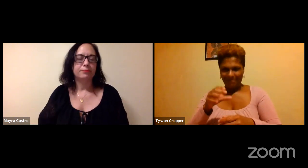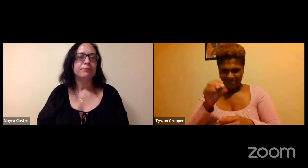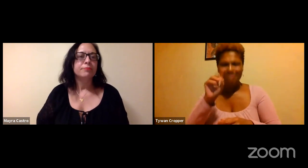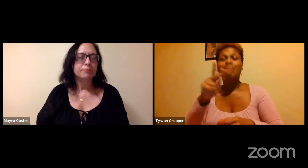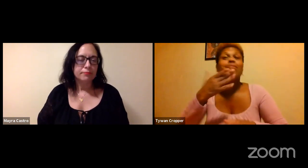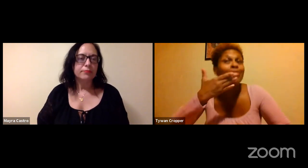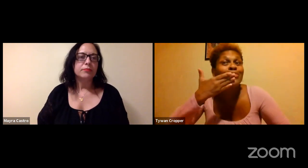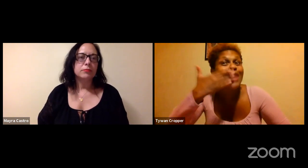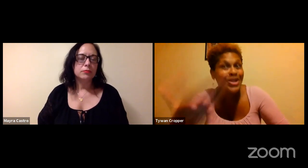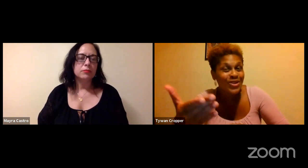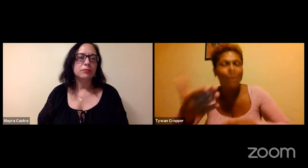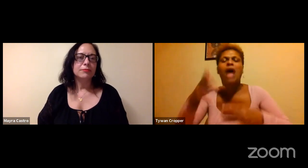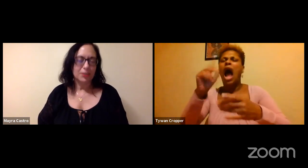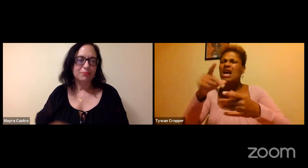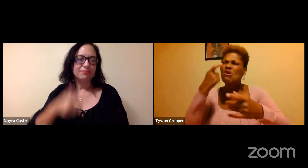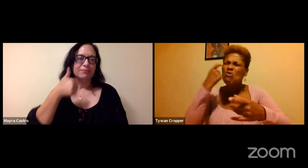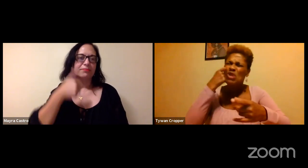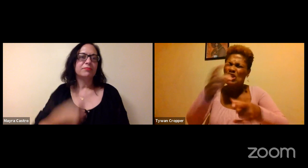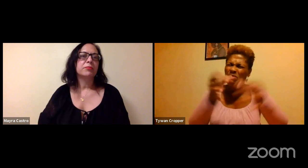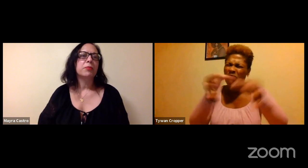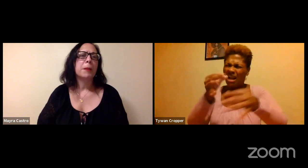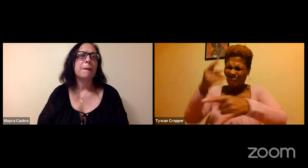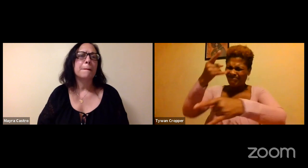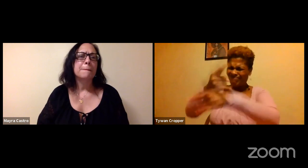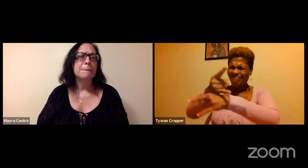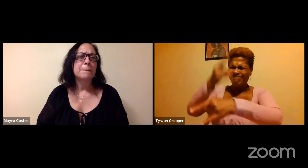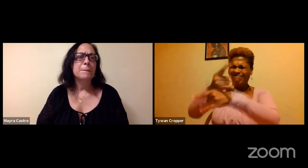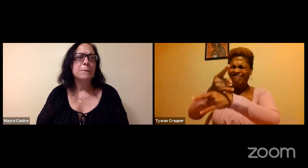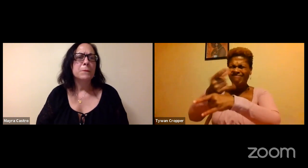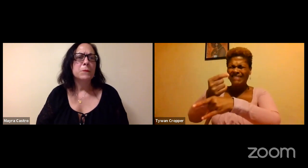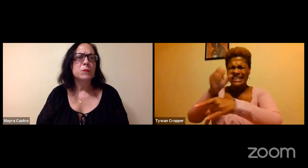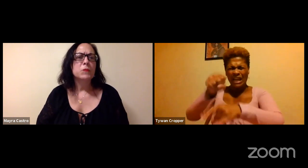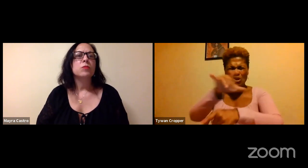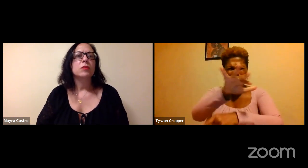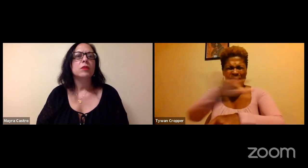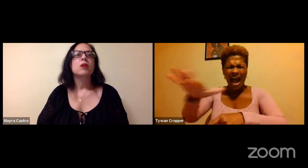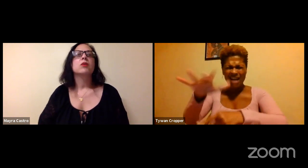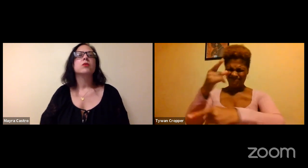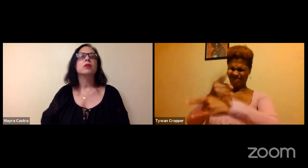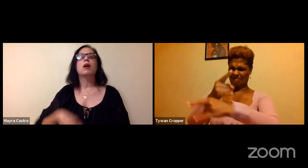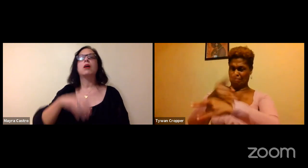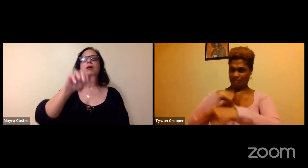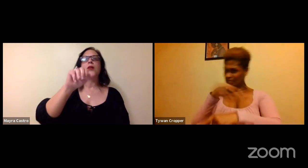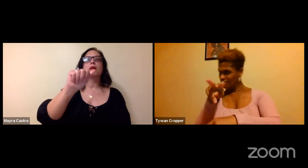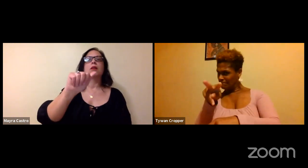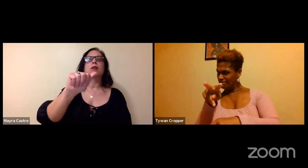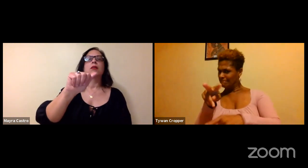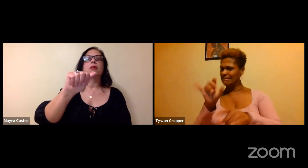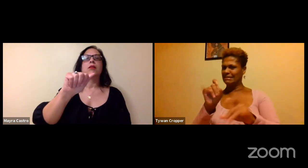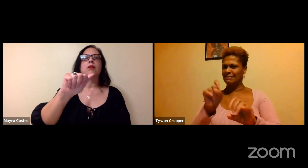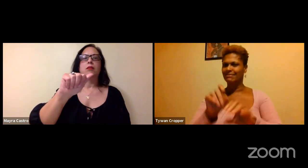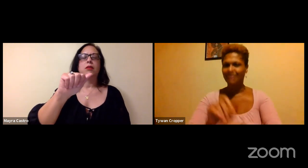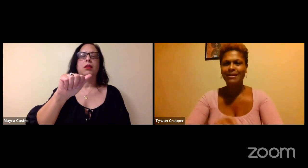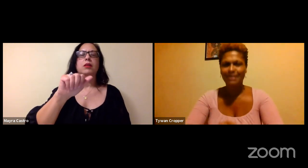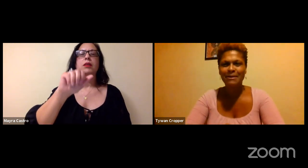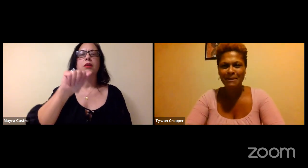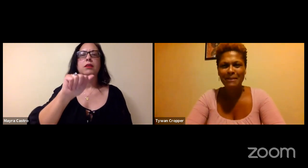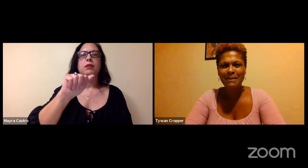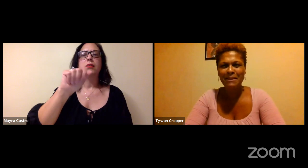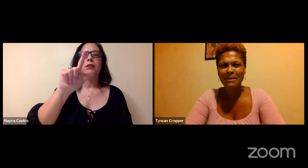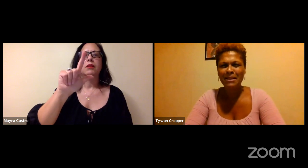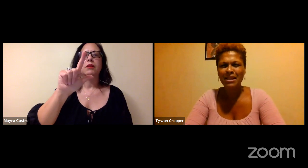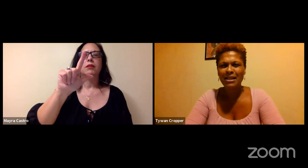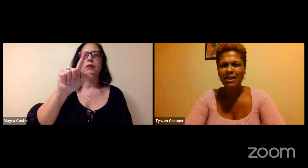okay. And this is the sign for it, yes. Thank you. And also, I noticed the sign. I want to know